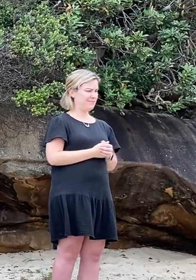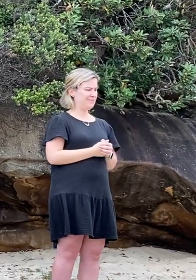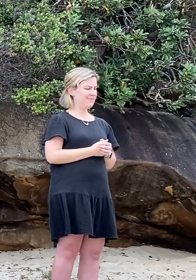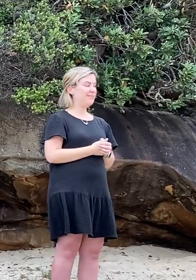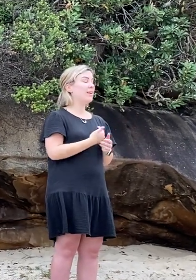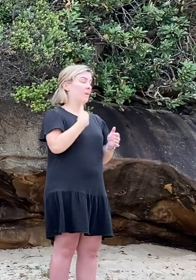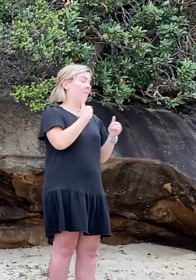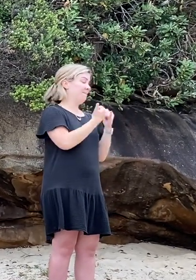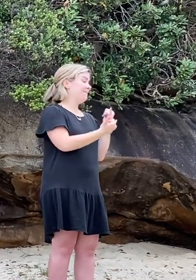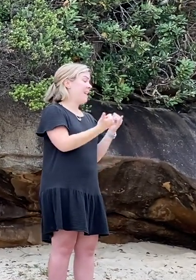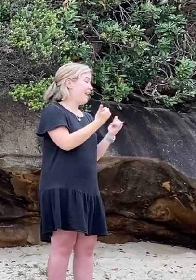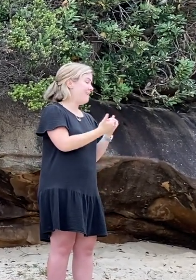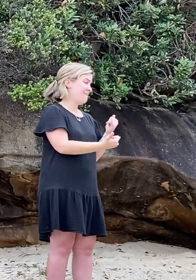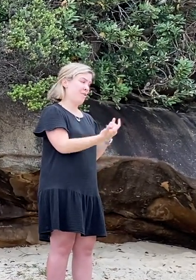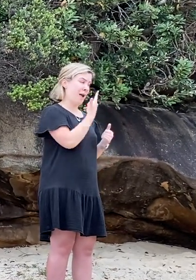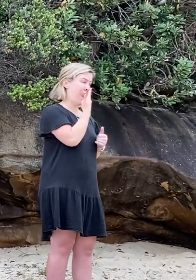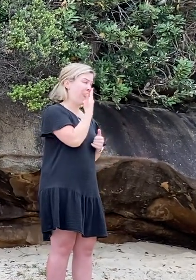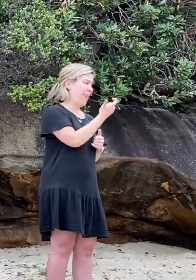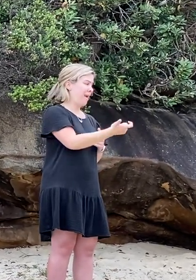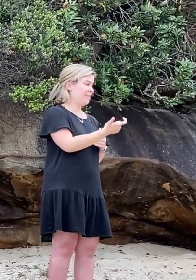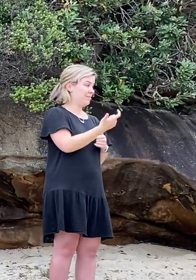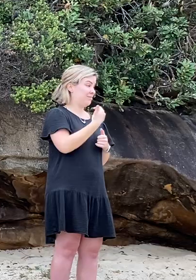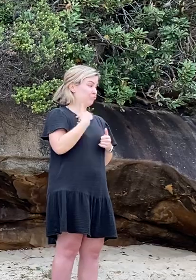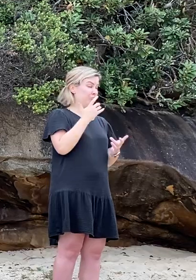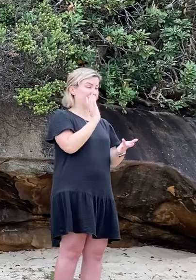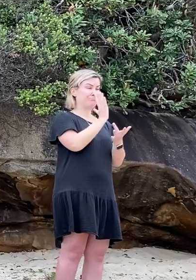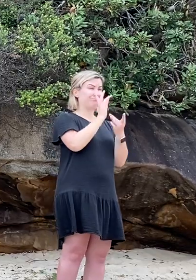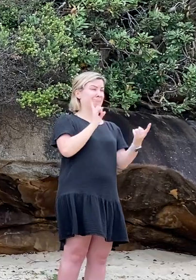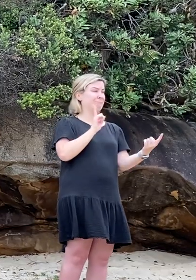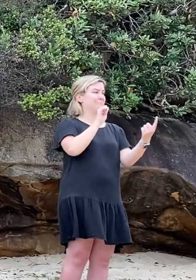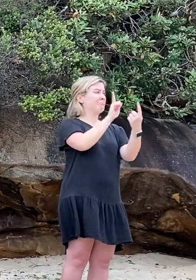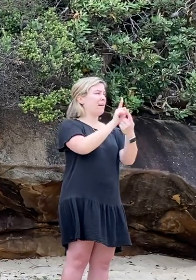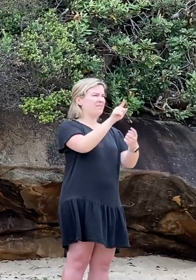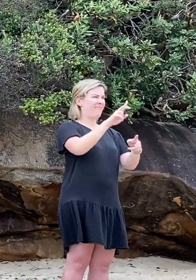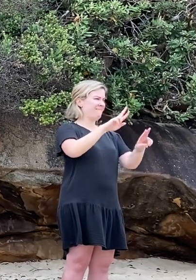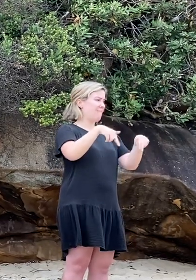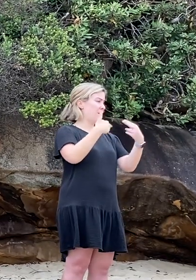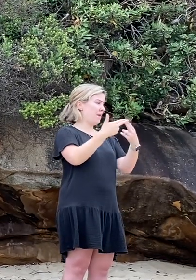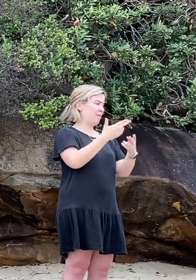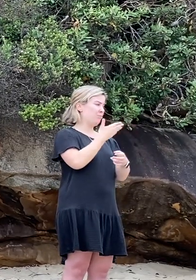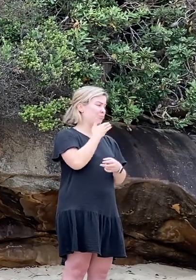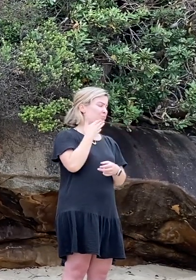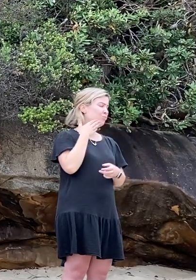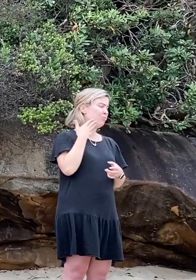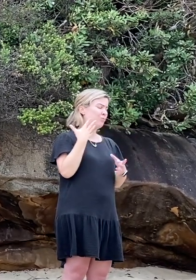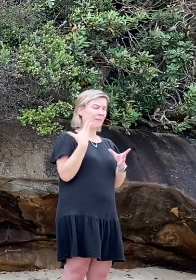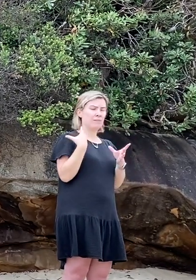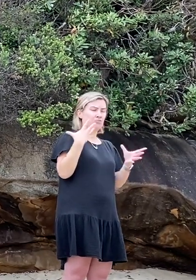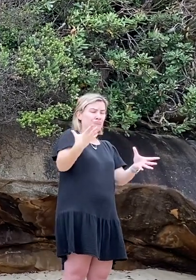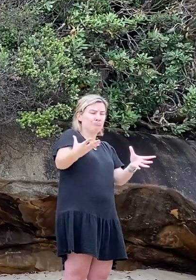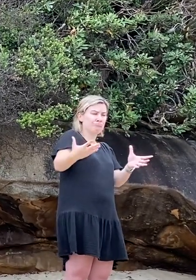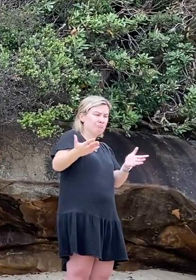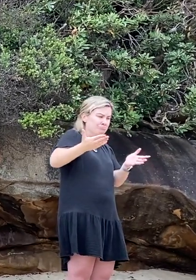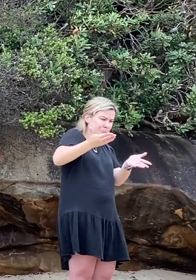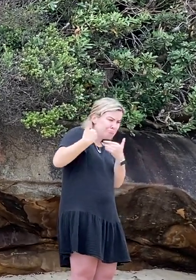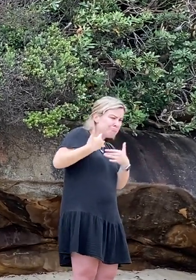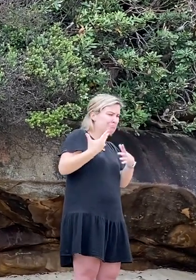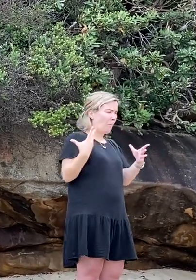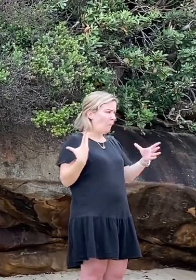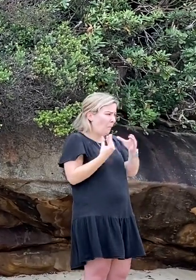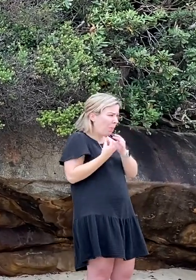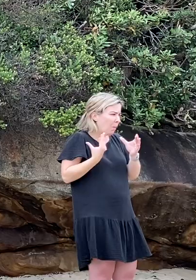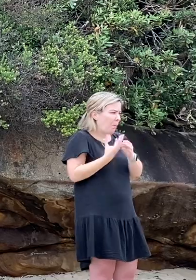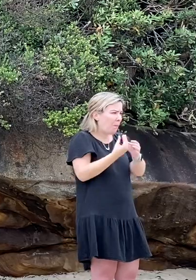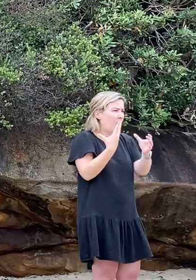very, very, very lucky to find this beautiful family at the foundry and at the marble carving studio as well, and they took us under their wings and